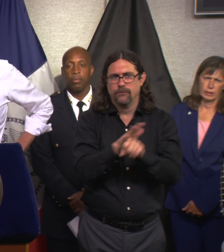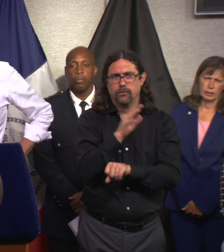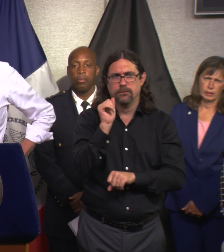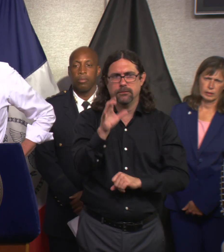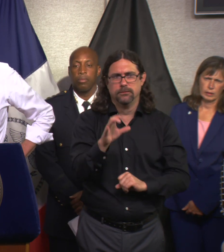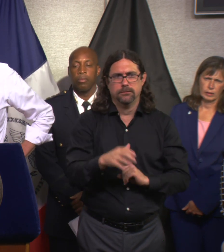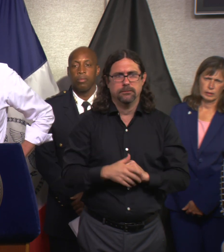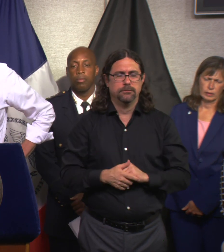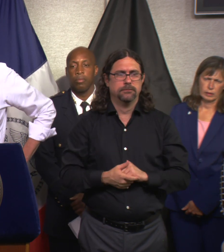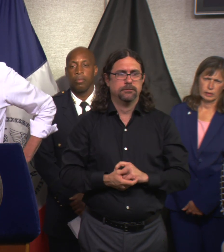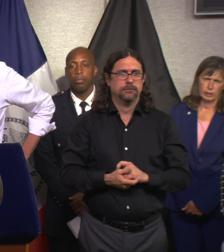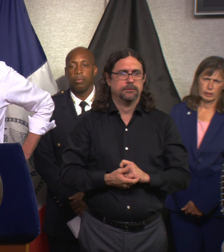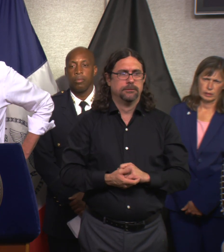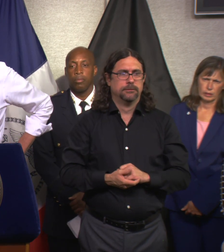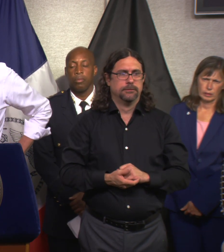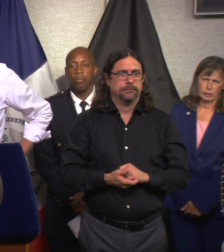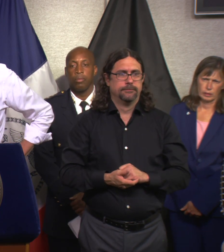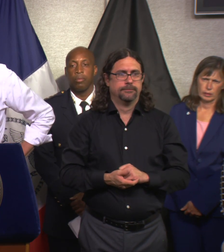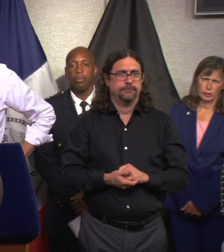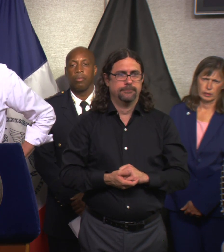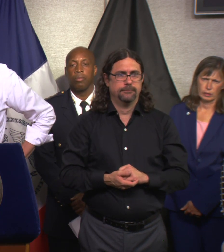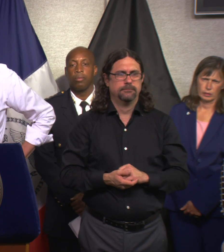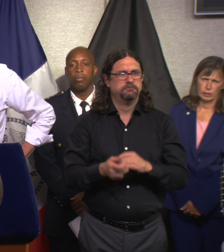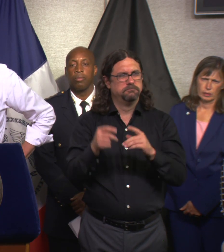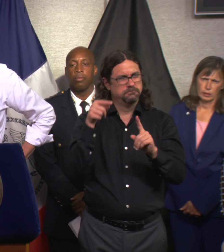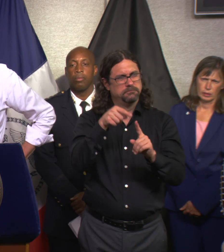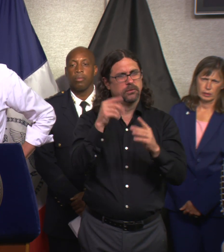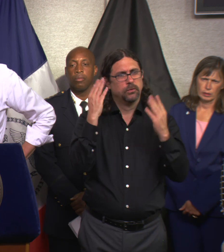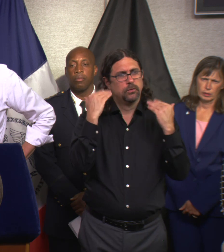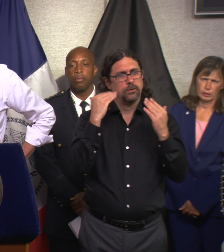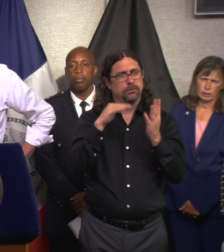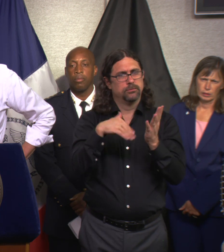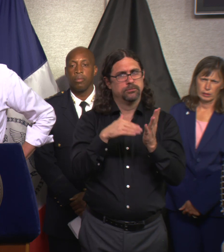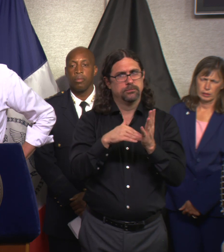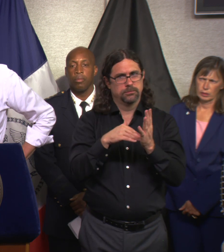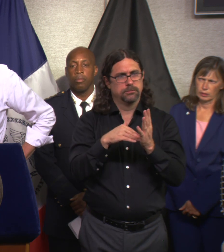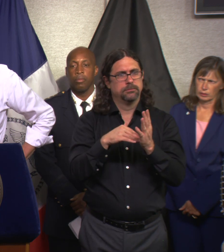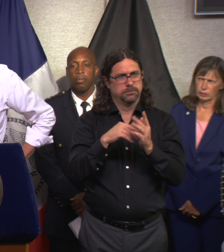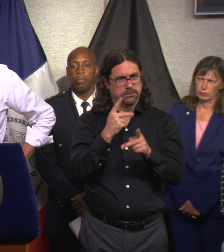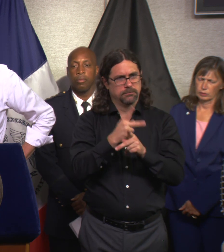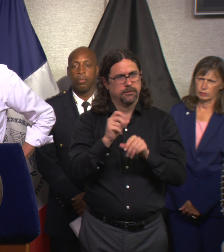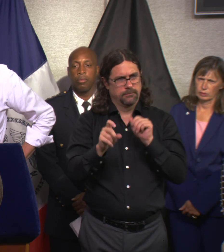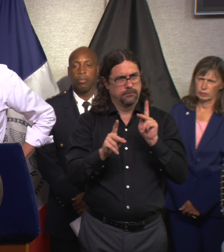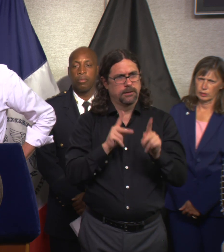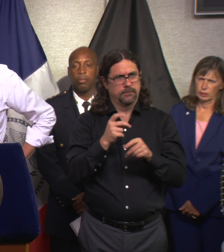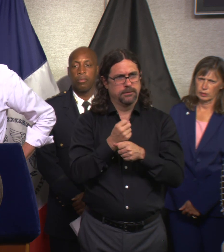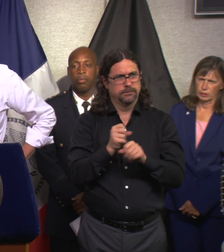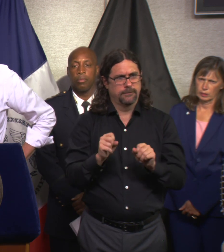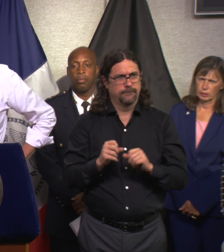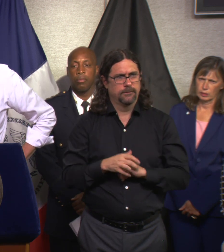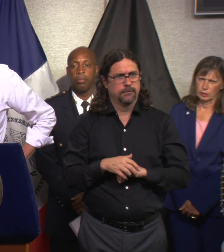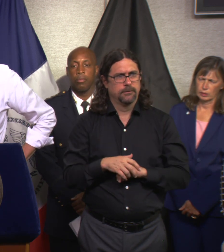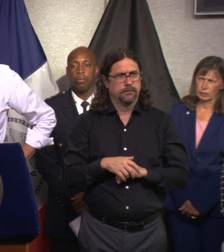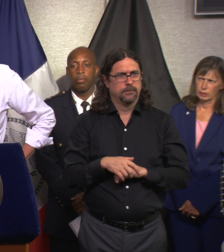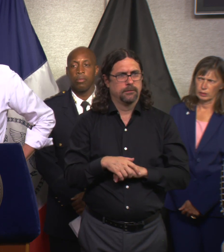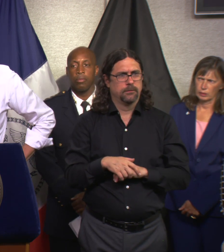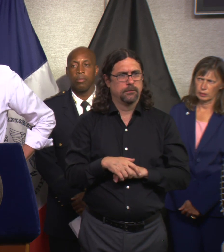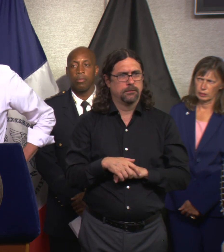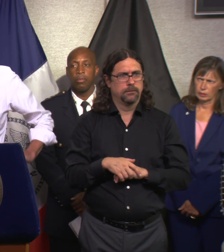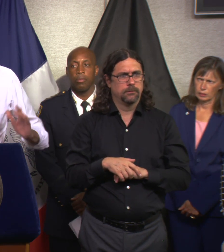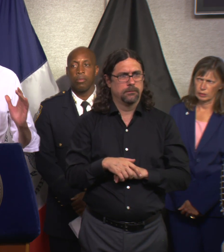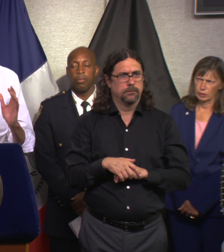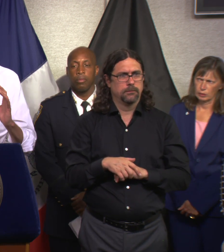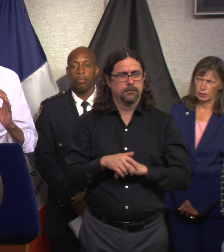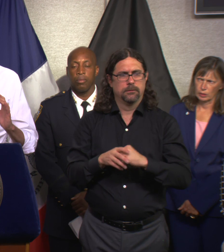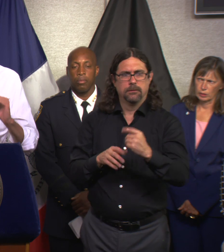are you saying that the 49 that don't have air conditioning now will have some sort of air conditioning before it gets dangerous? Correct. And they can keep the